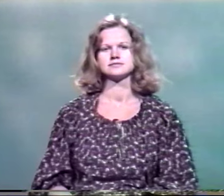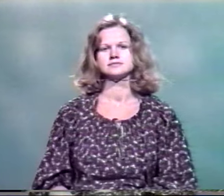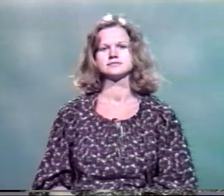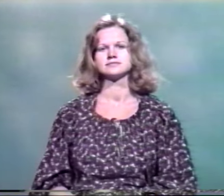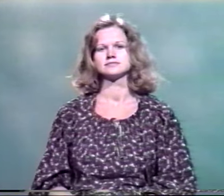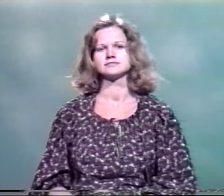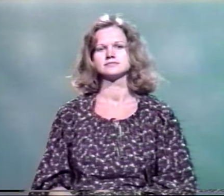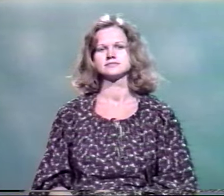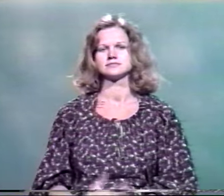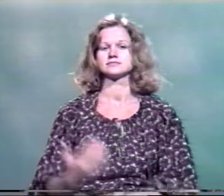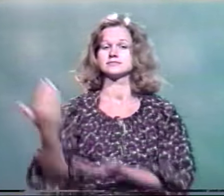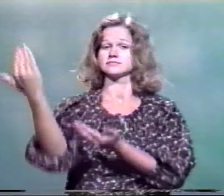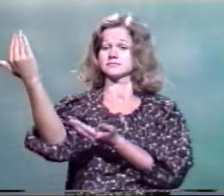That was a car seat.